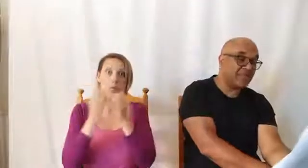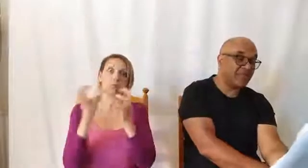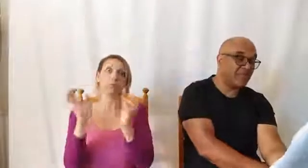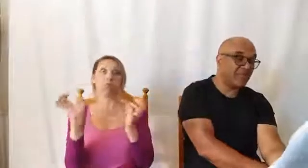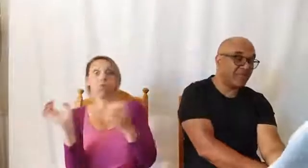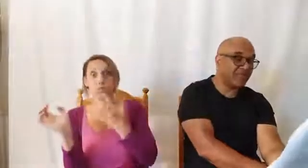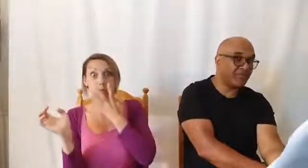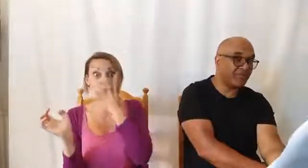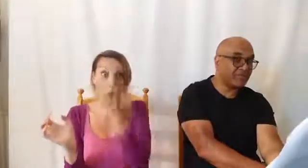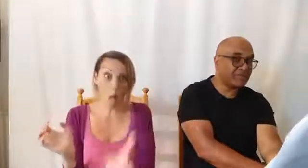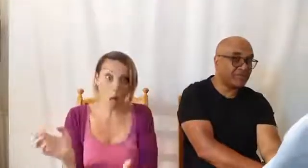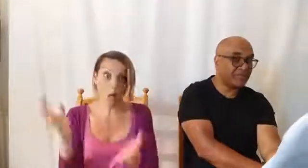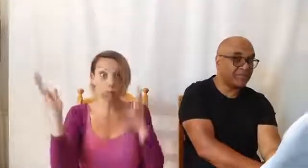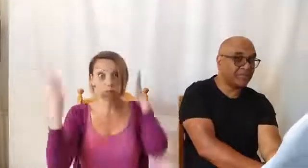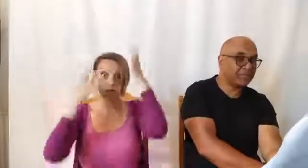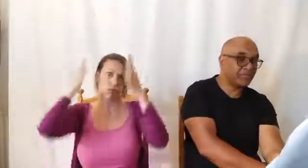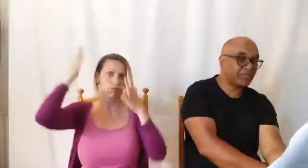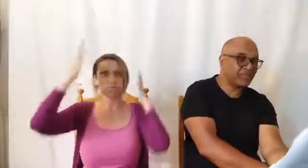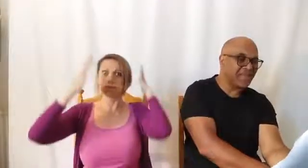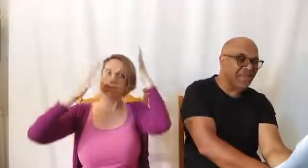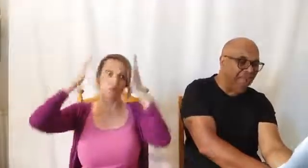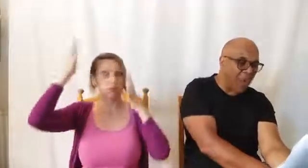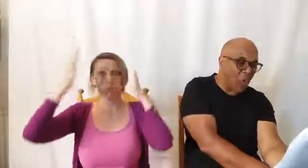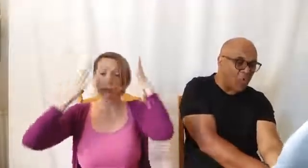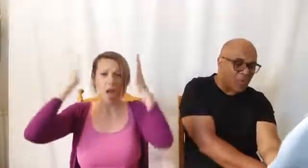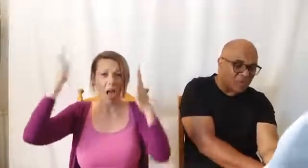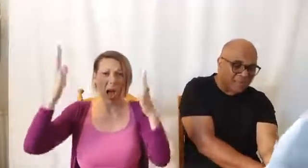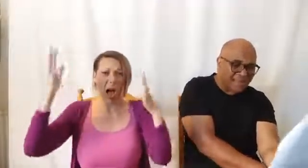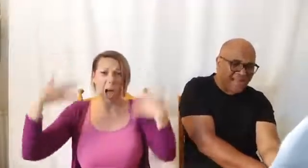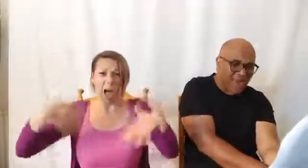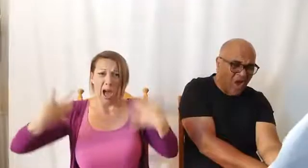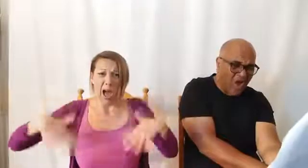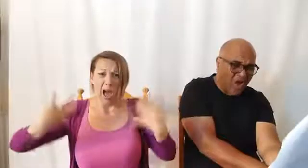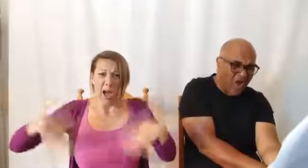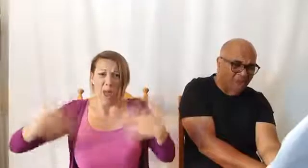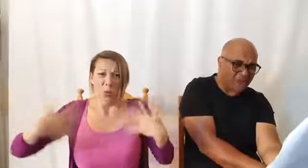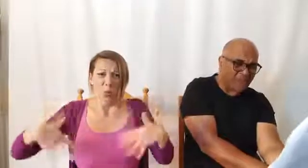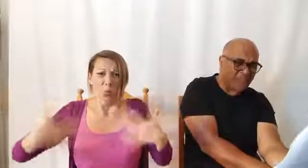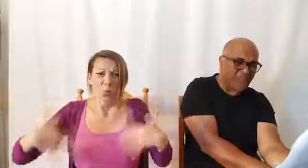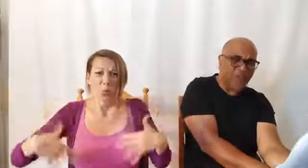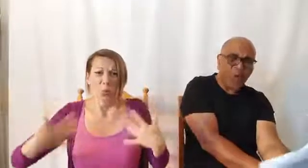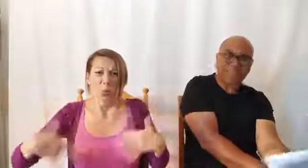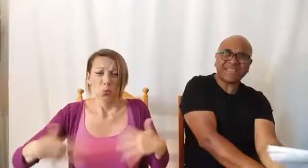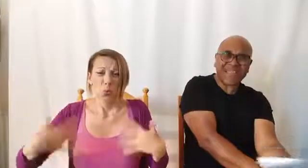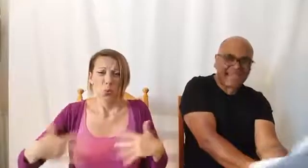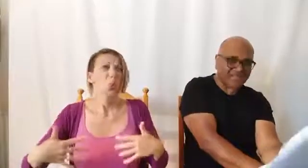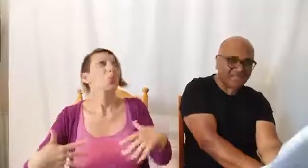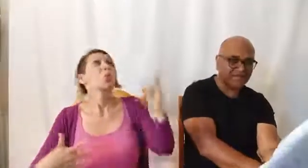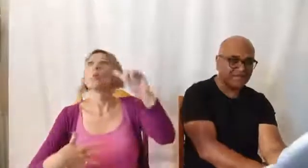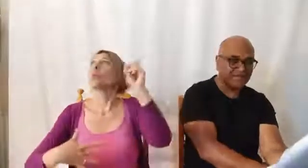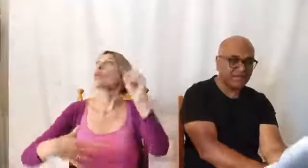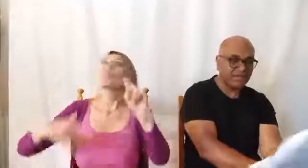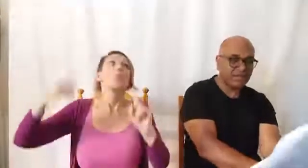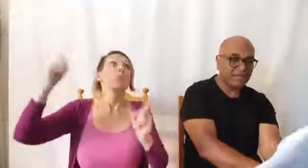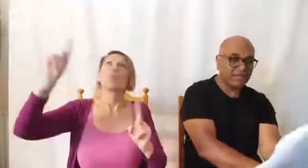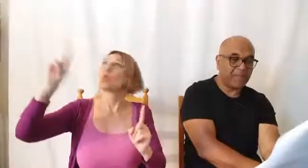rather confused. "Ow! That hurt!" shouted Ben. "What was that?" Ben heard